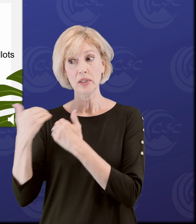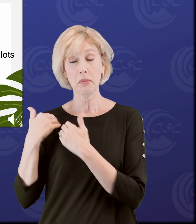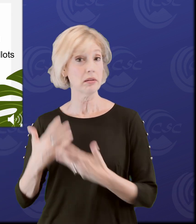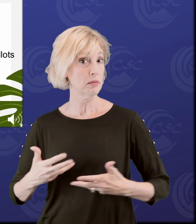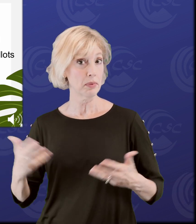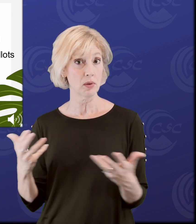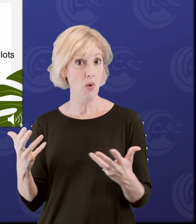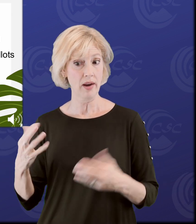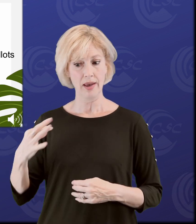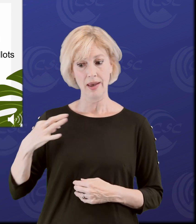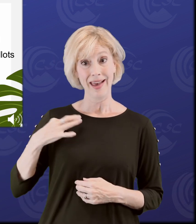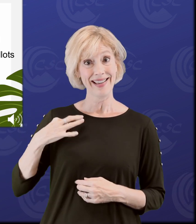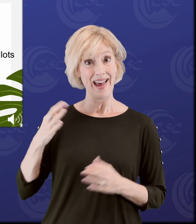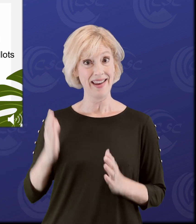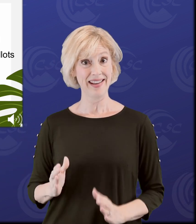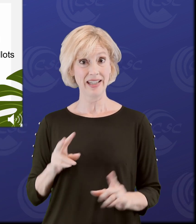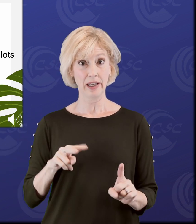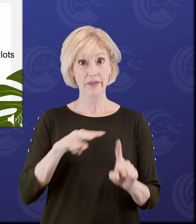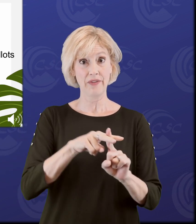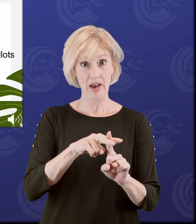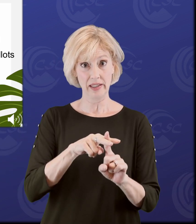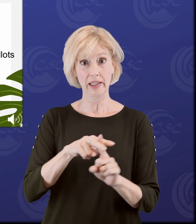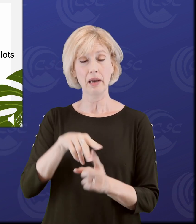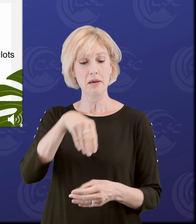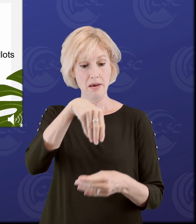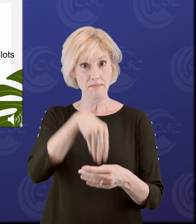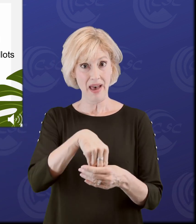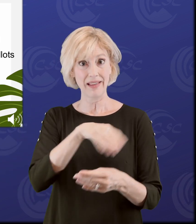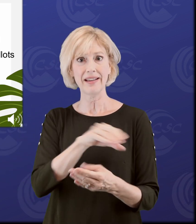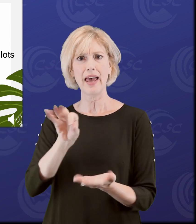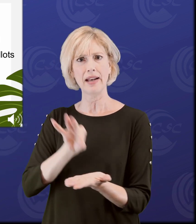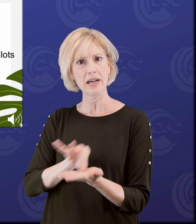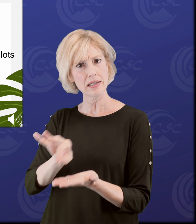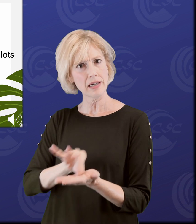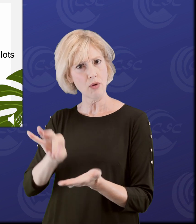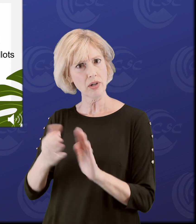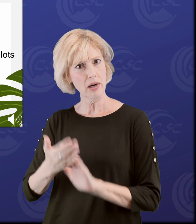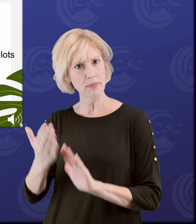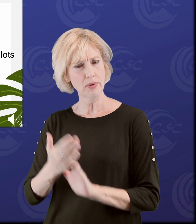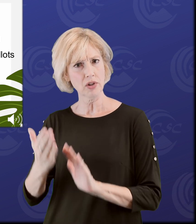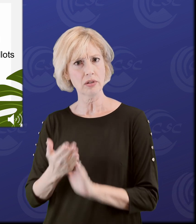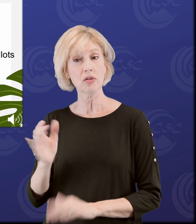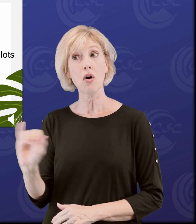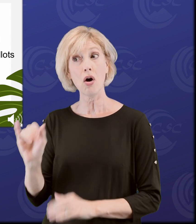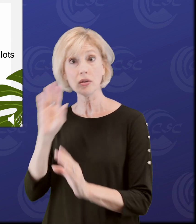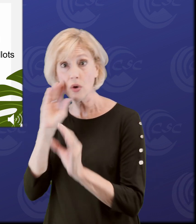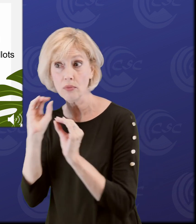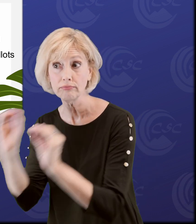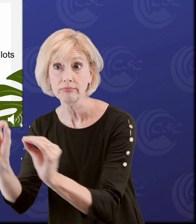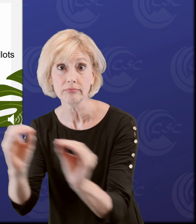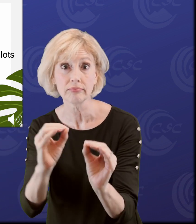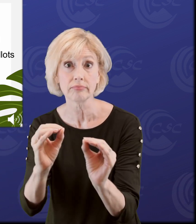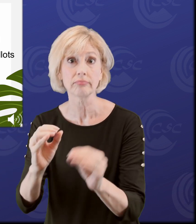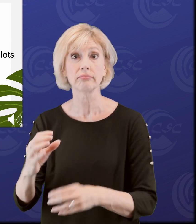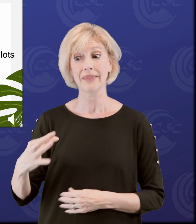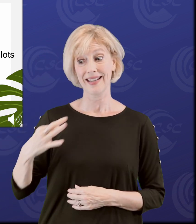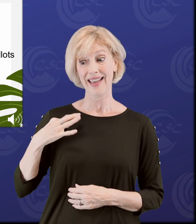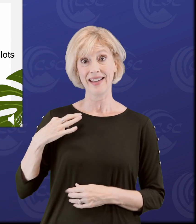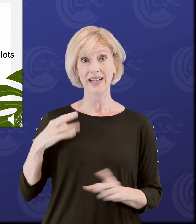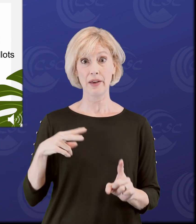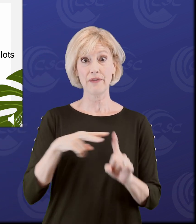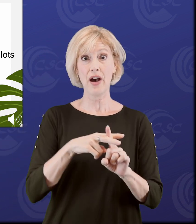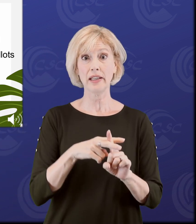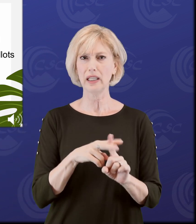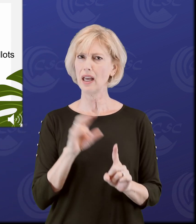The State Office of Elections is responsible for candidate filing, ballot and counting operations, and voter education.